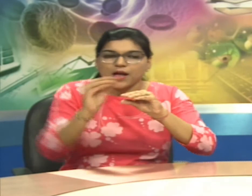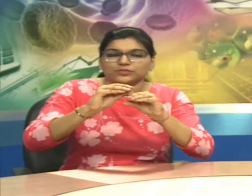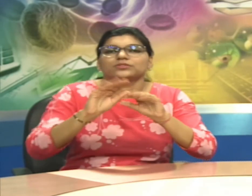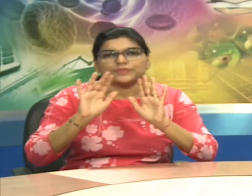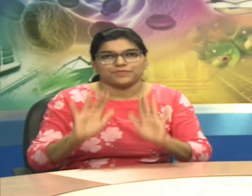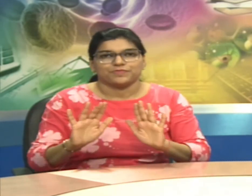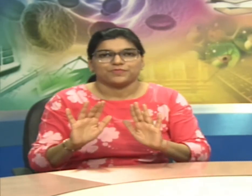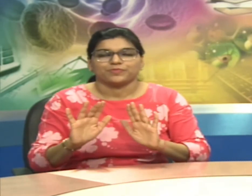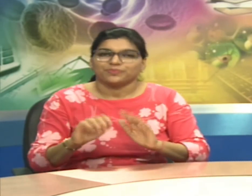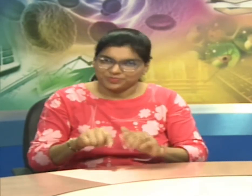account.